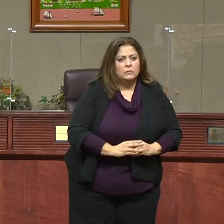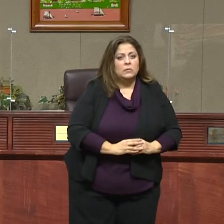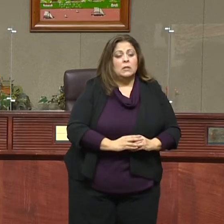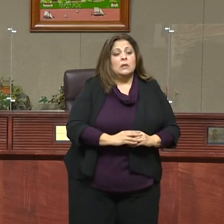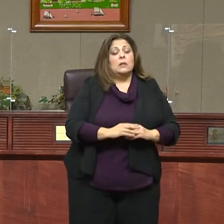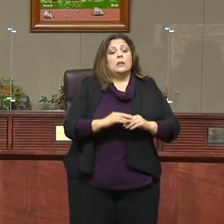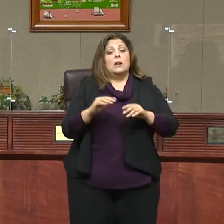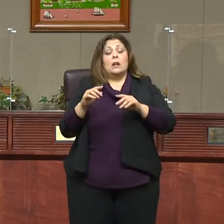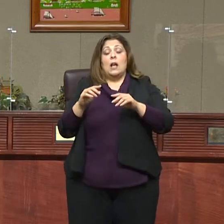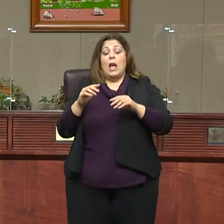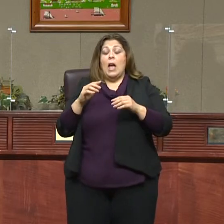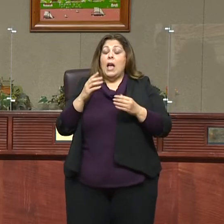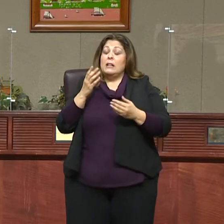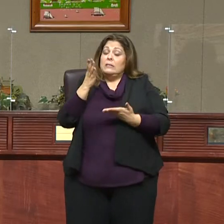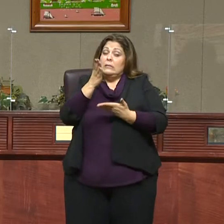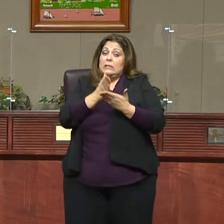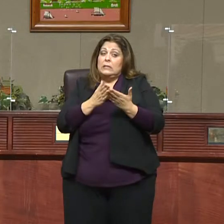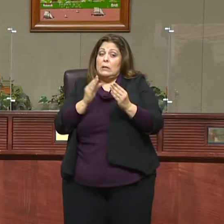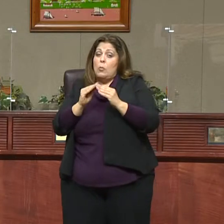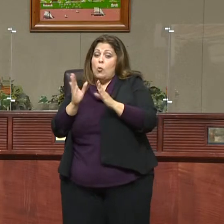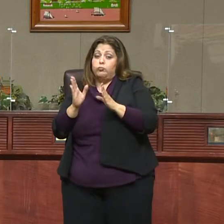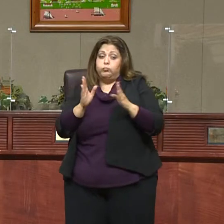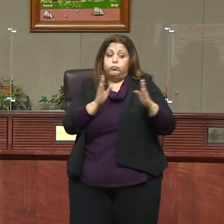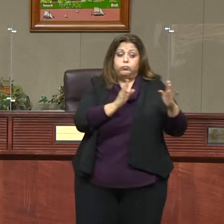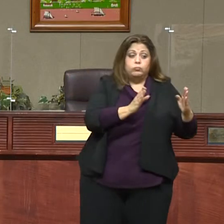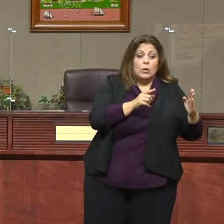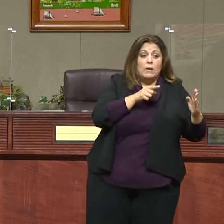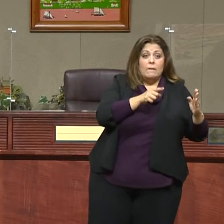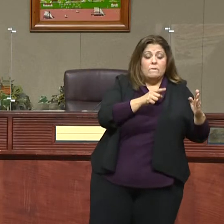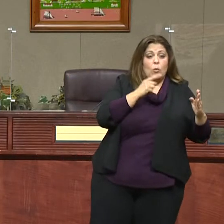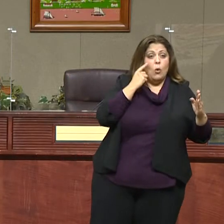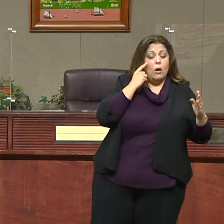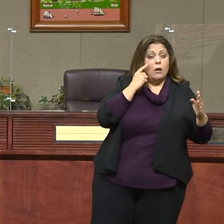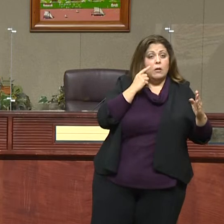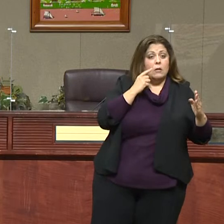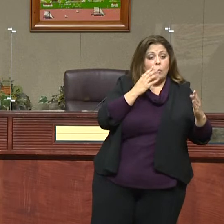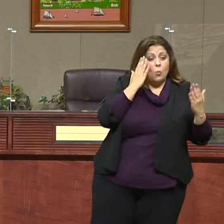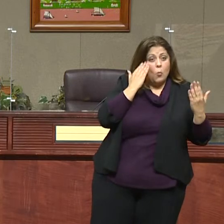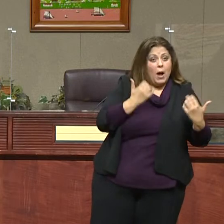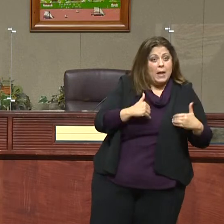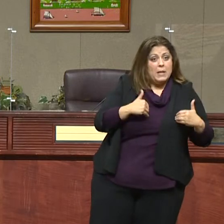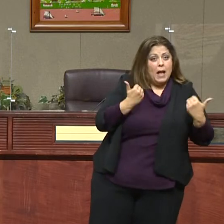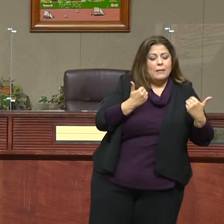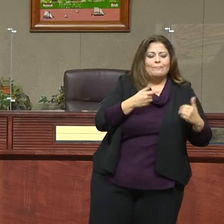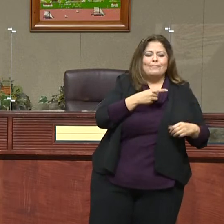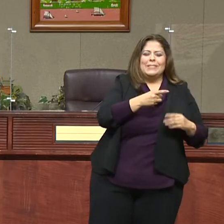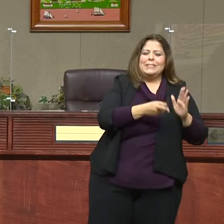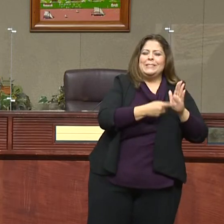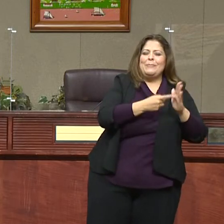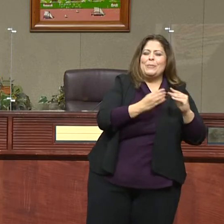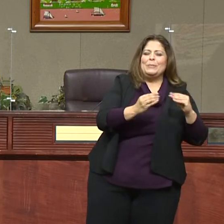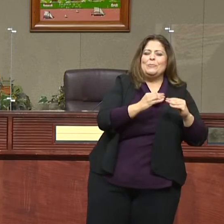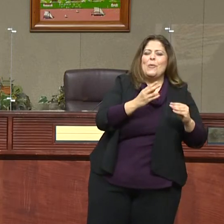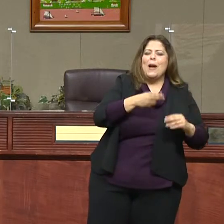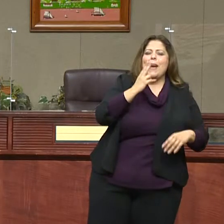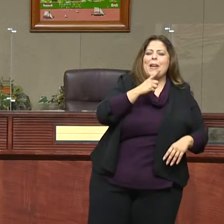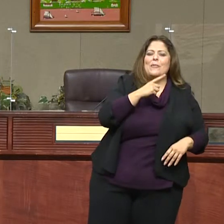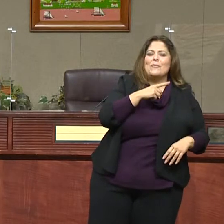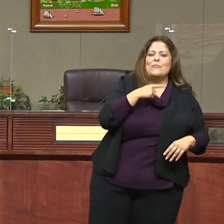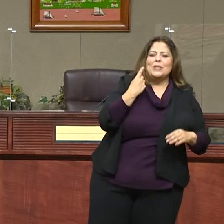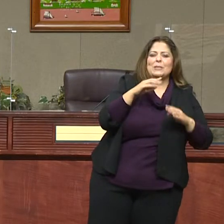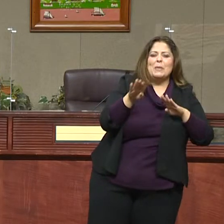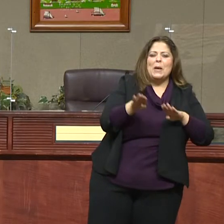skewing younger on that part of that age group is persons who engage in, say, riskier behaviors, such as gathering together in large groups indoors in